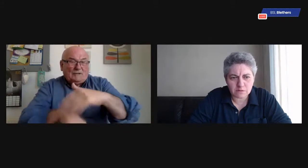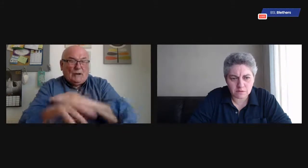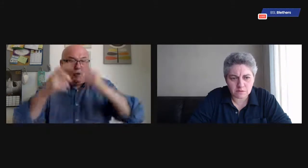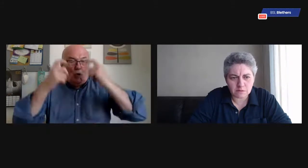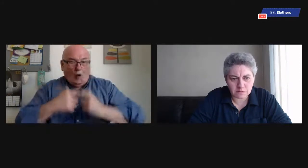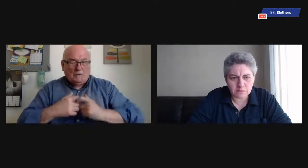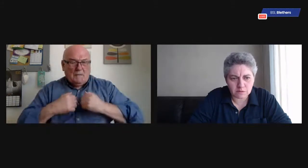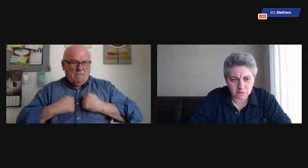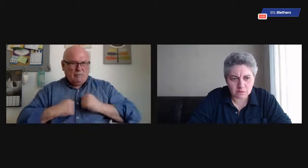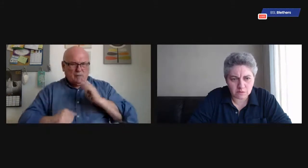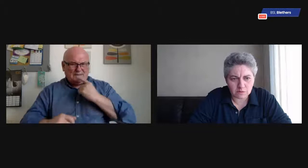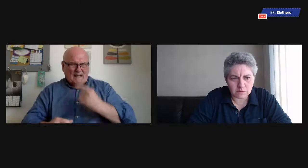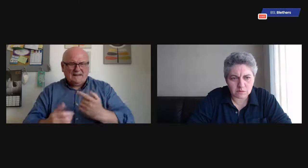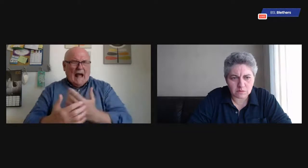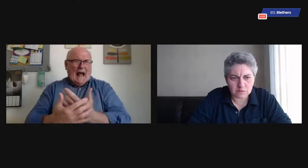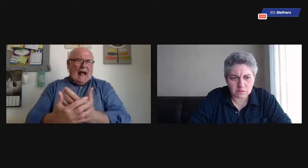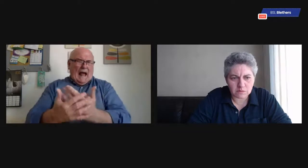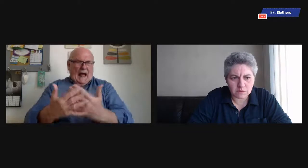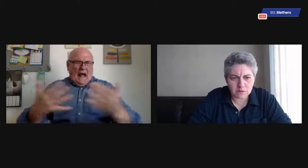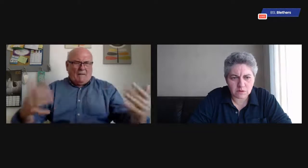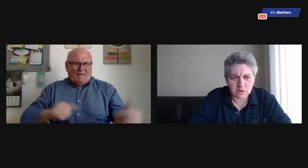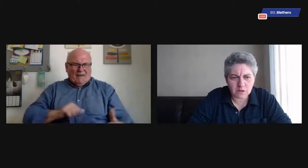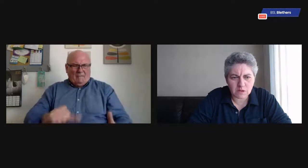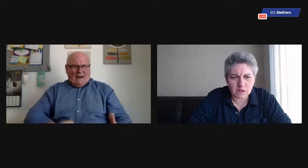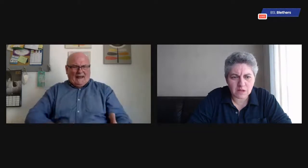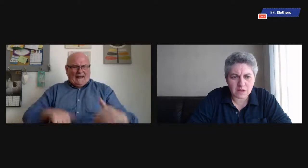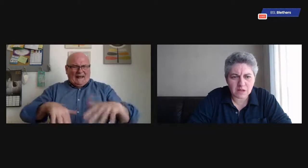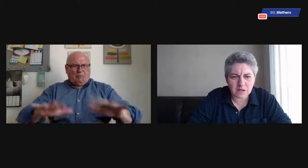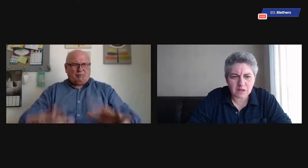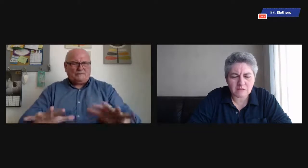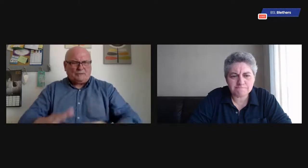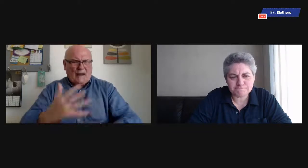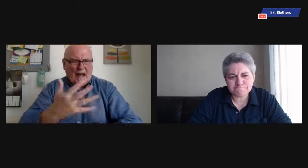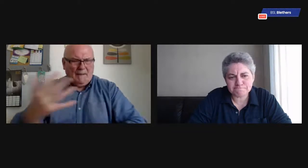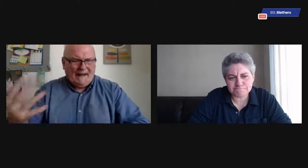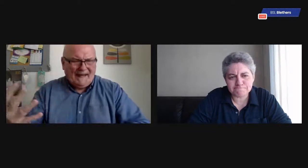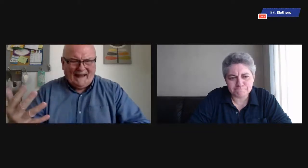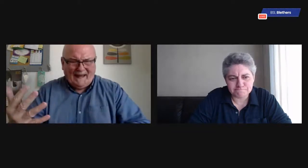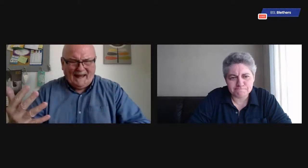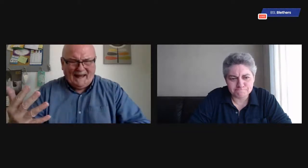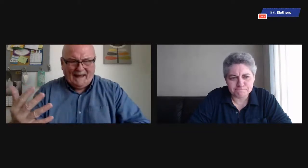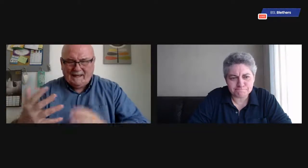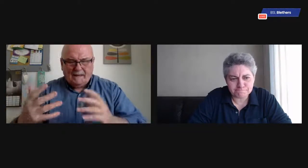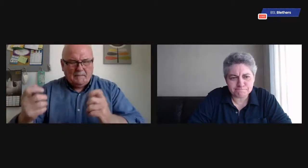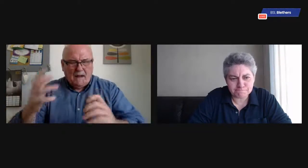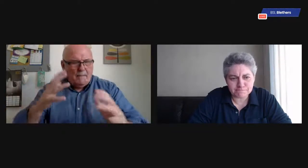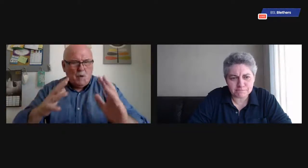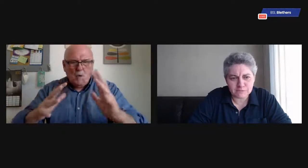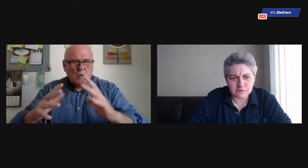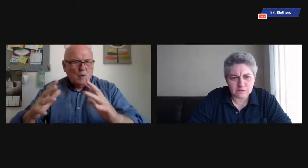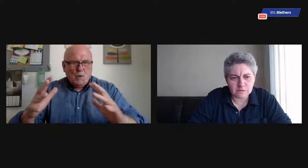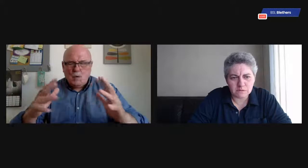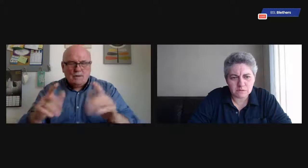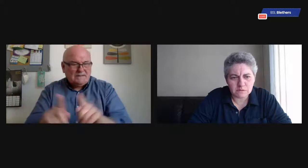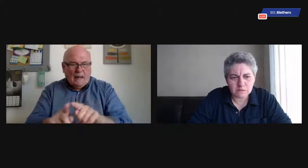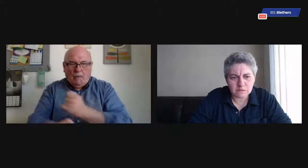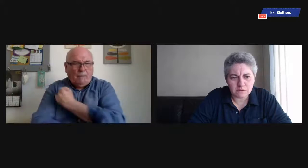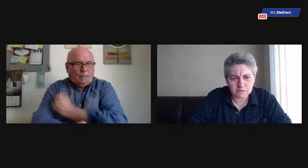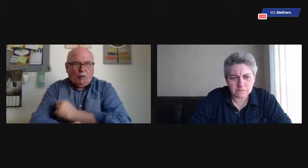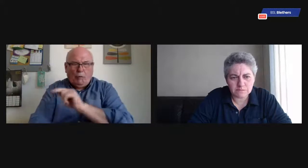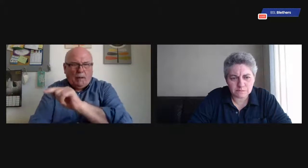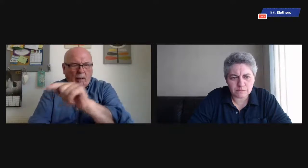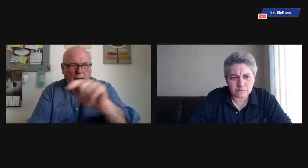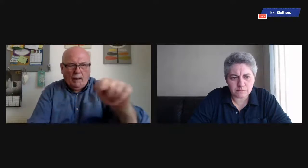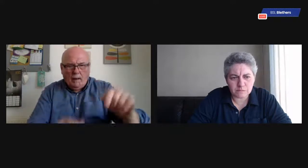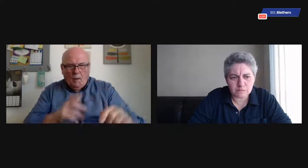the person could they maybe describe how they look, where they lived, and they could maybe say there's a farmer. And so you would